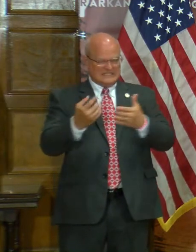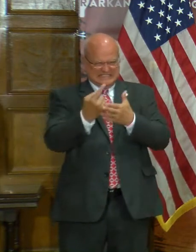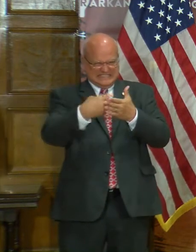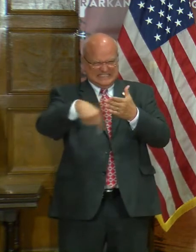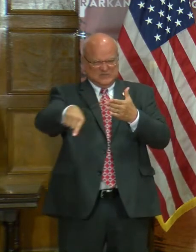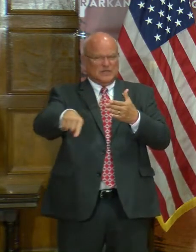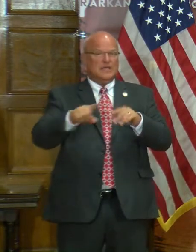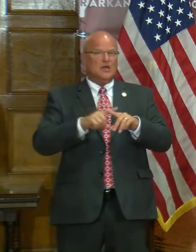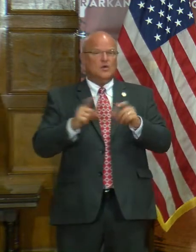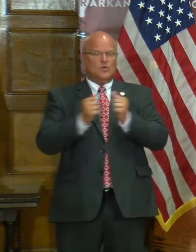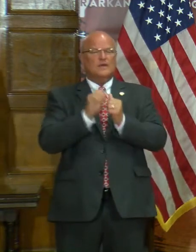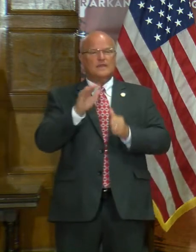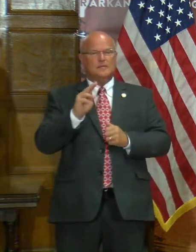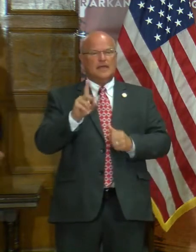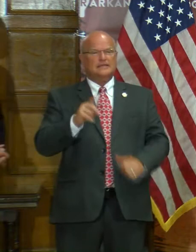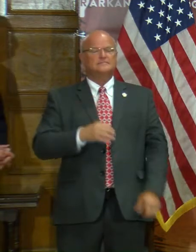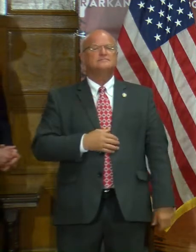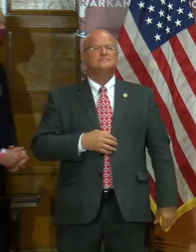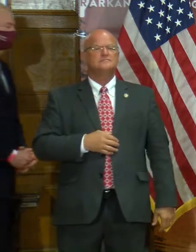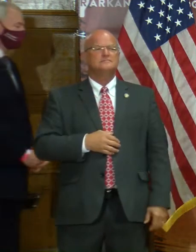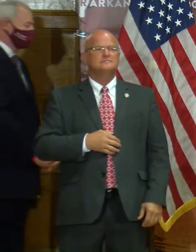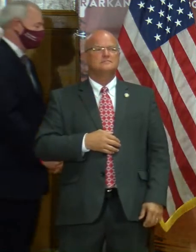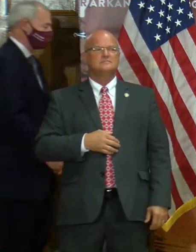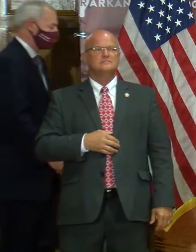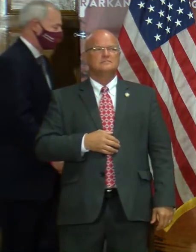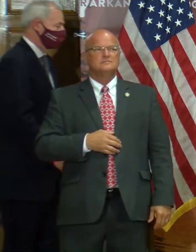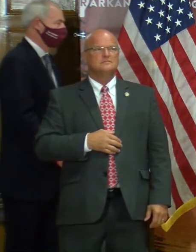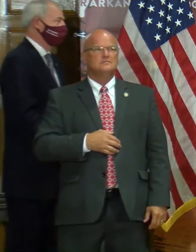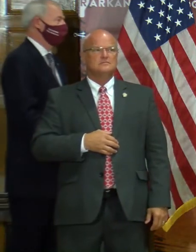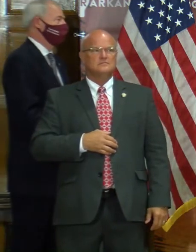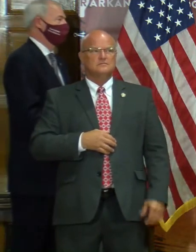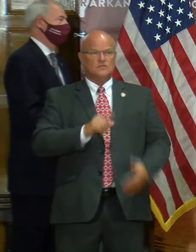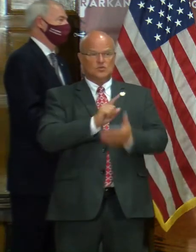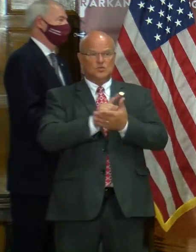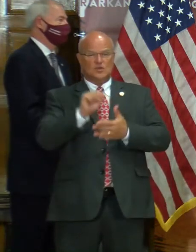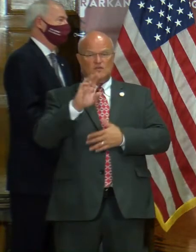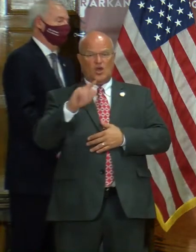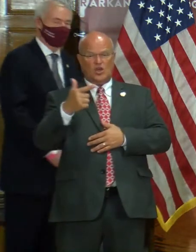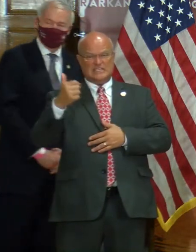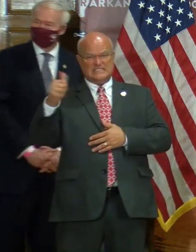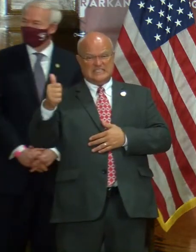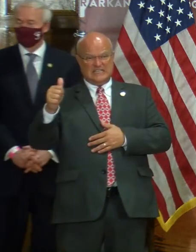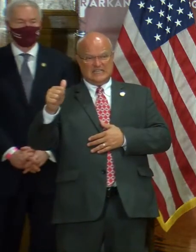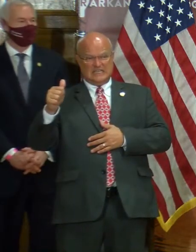early next week with the band. So is that the week of August the 10th? As